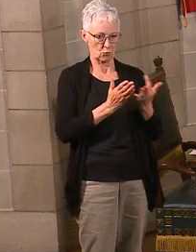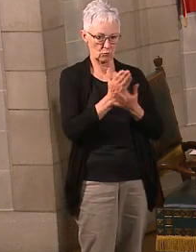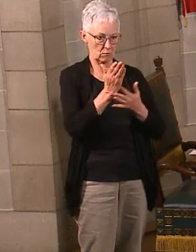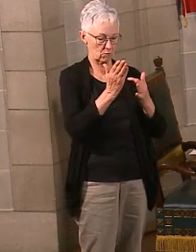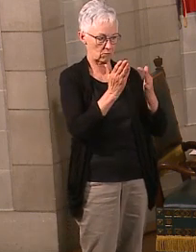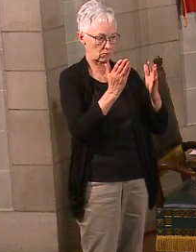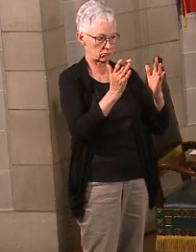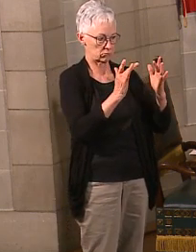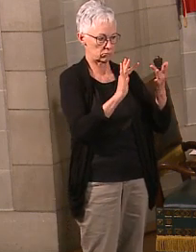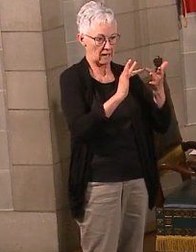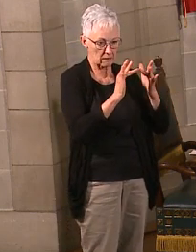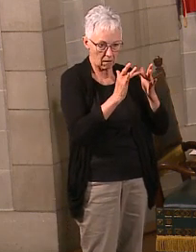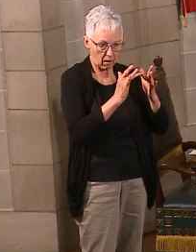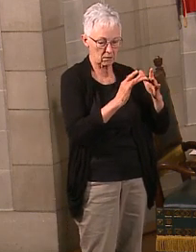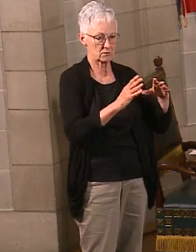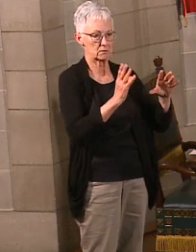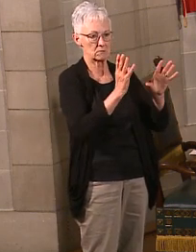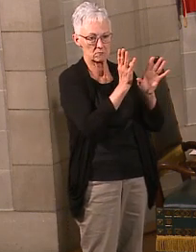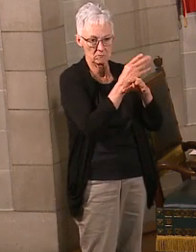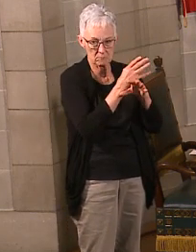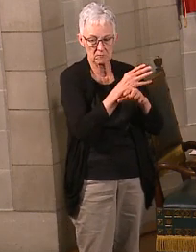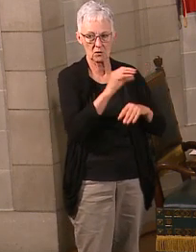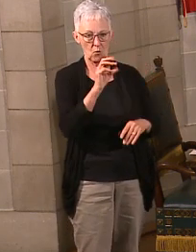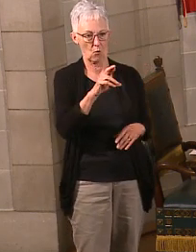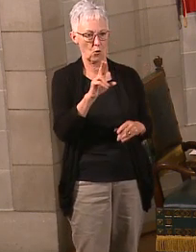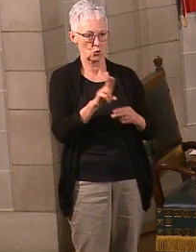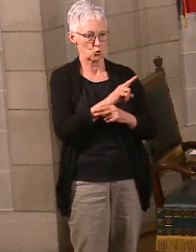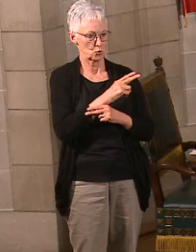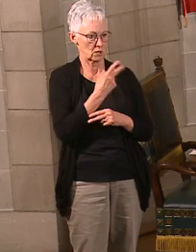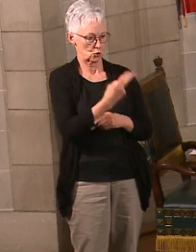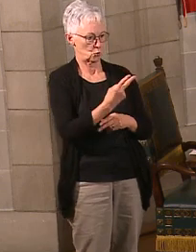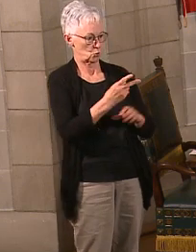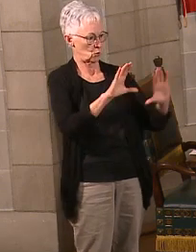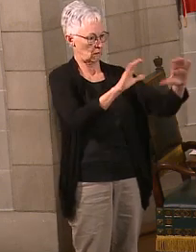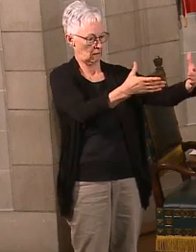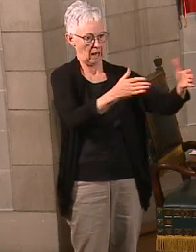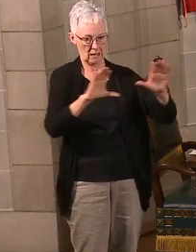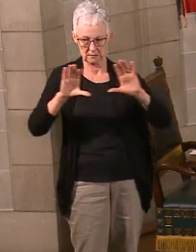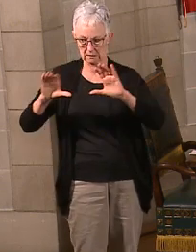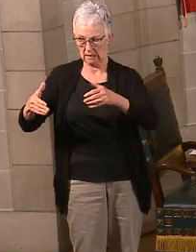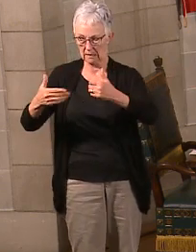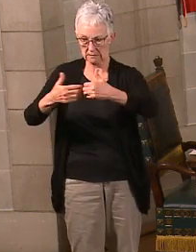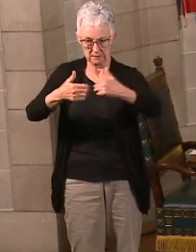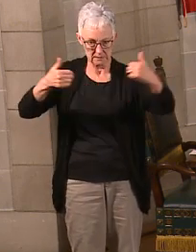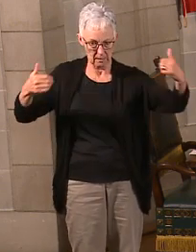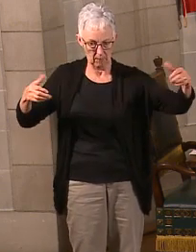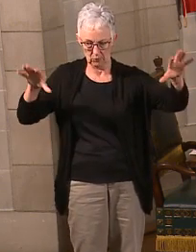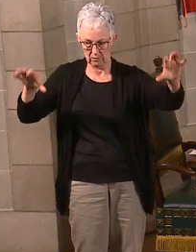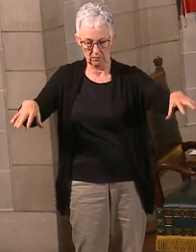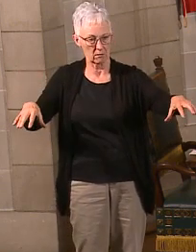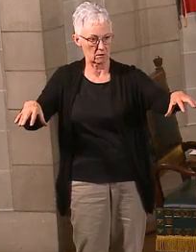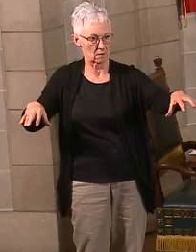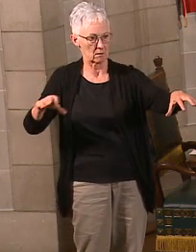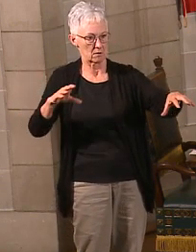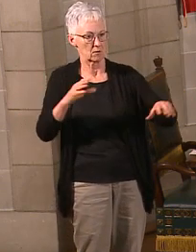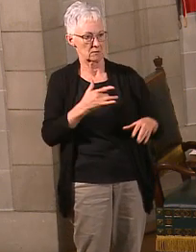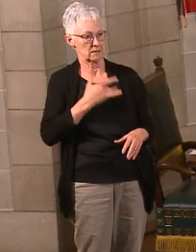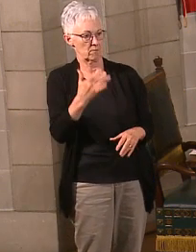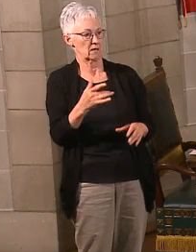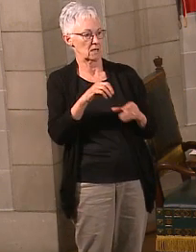by doubling up and using 2 classrooms instead of 1 so that we can break it down into groups of 10 or less, and other